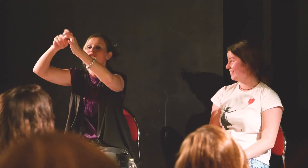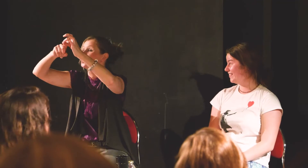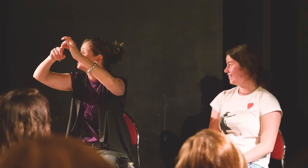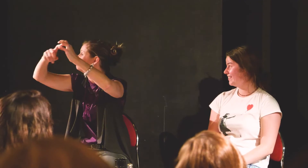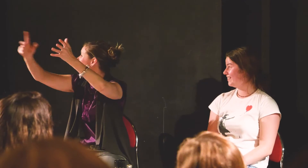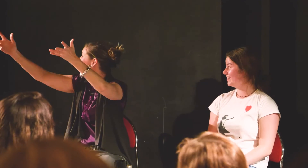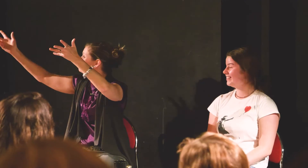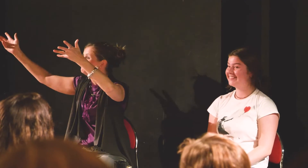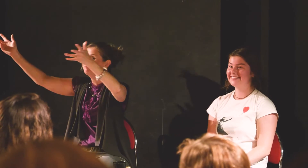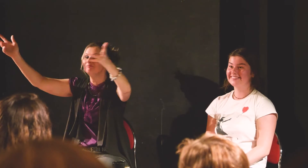needs his beauty sleep. He's in bed early.